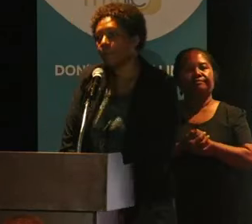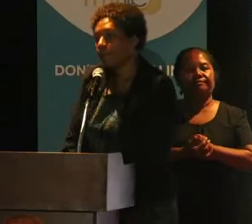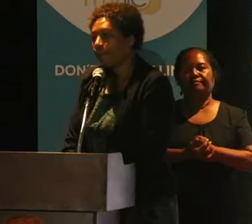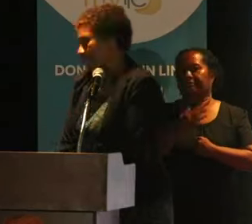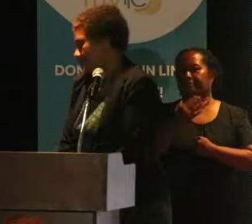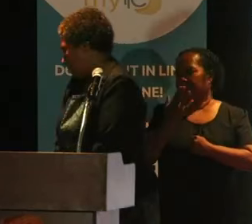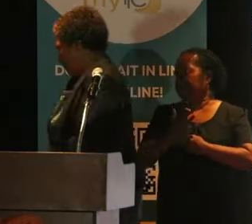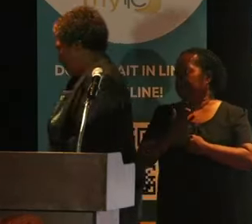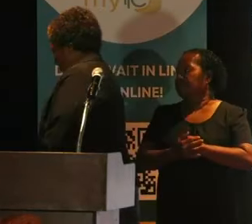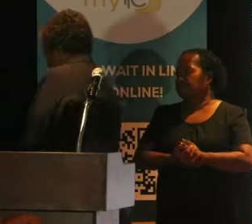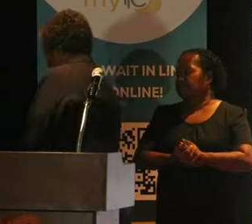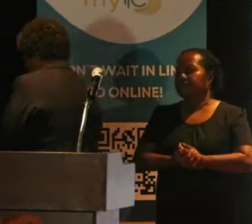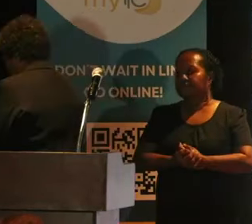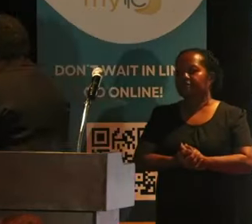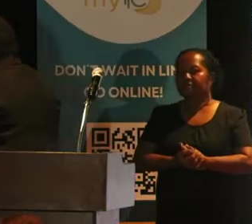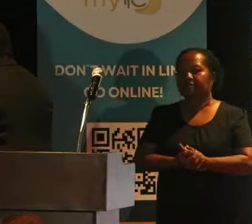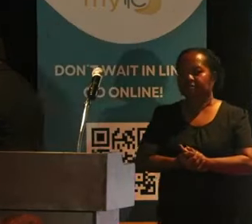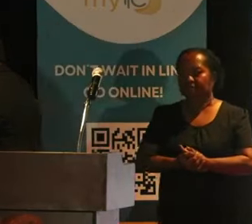Thank you.